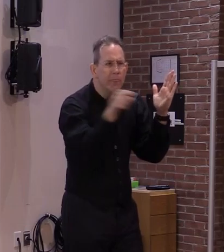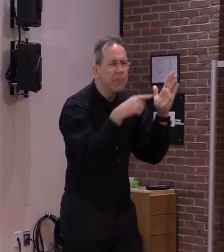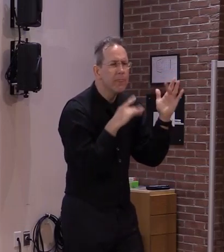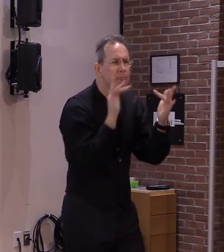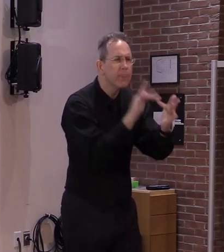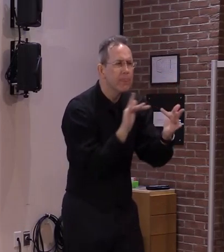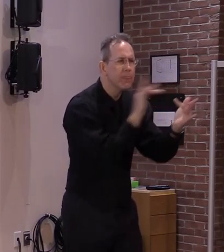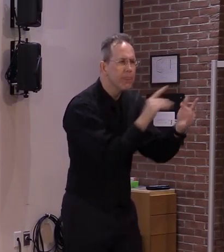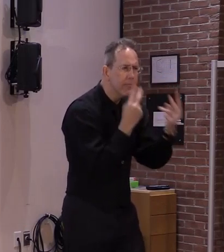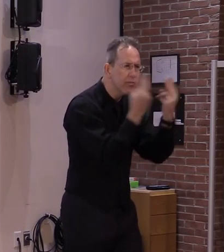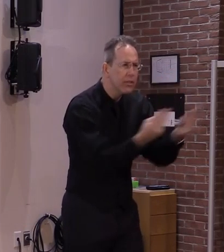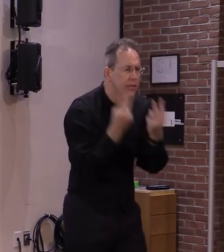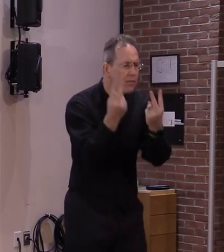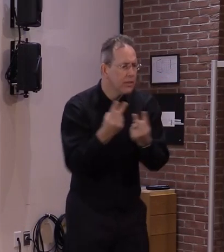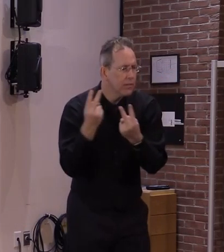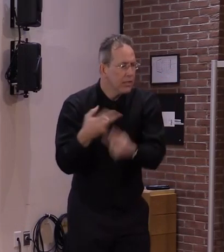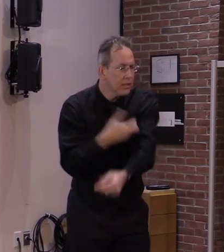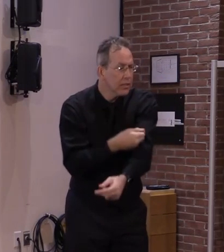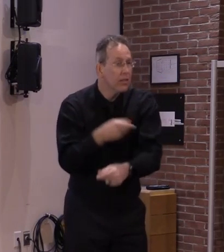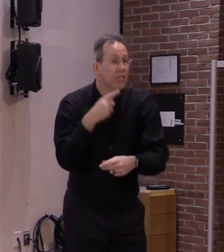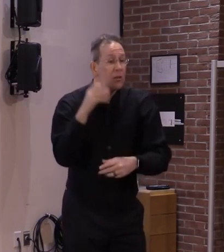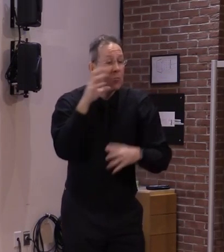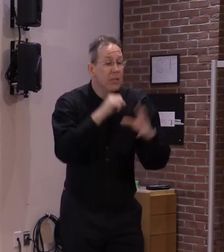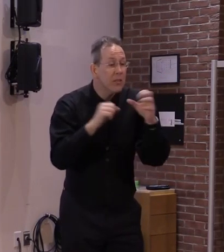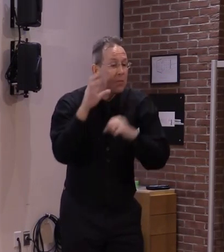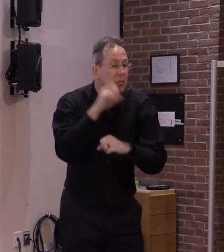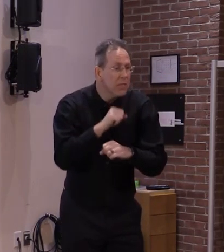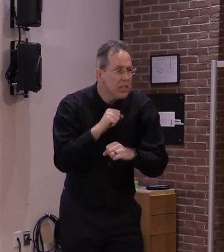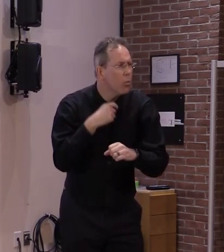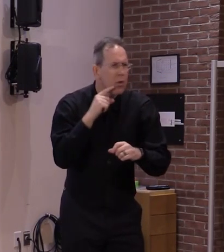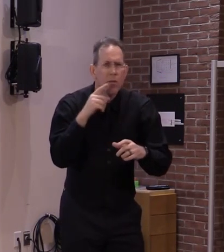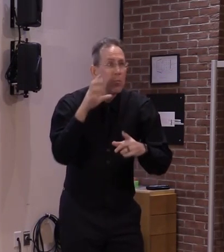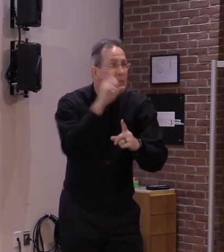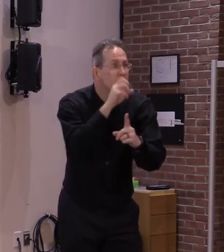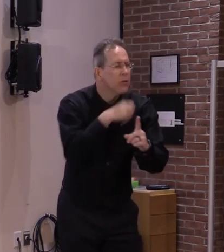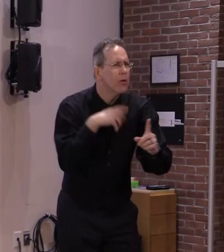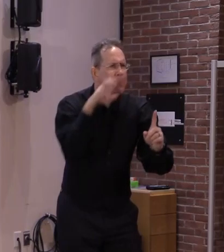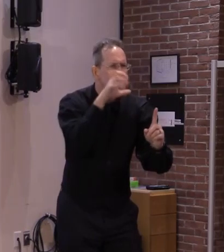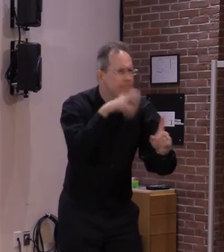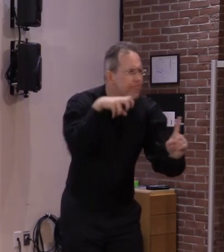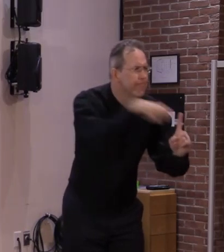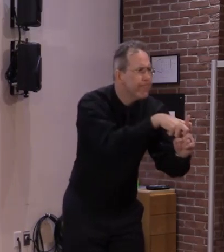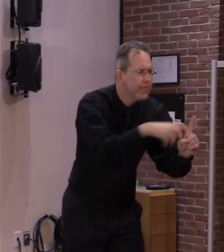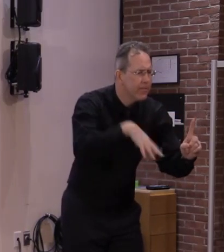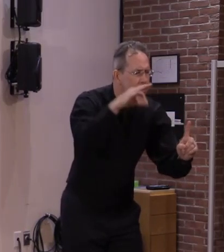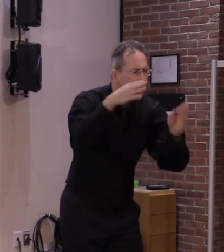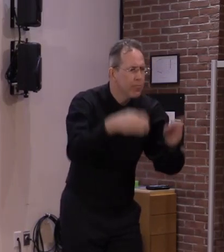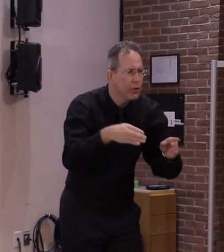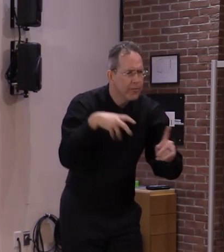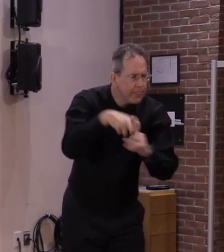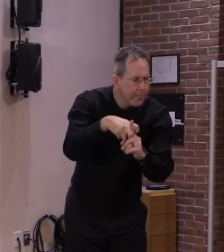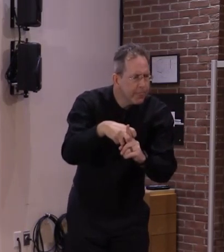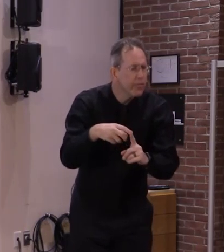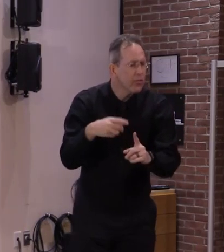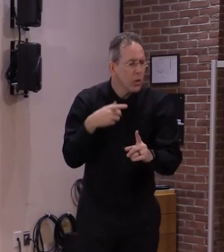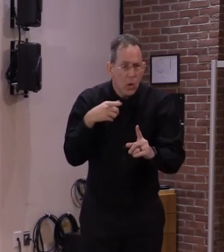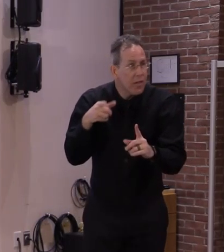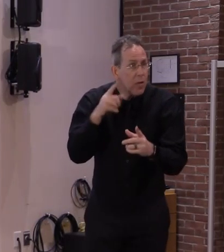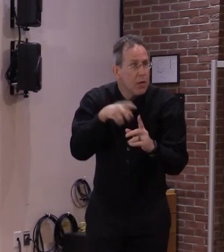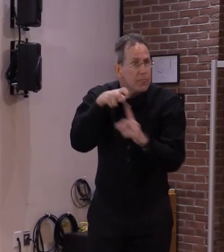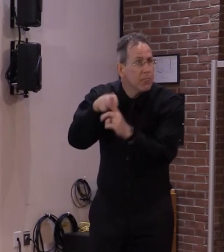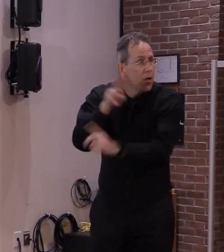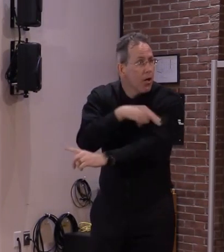identify homebound community members. In the future, we will provide a telephone number to call if you are homebound